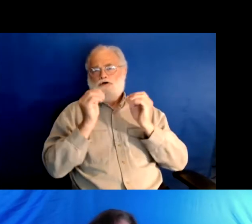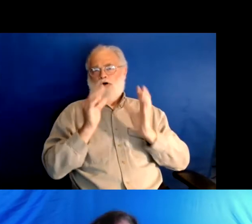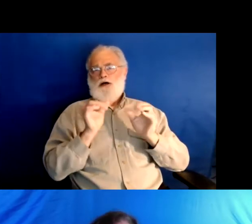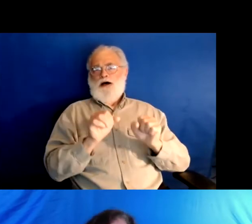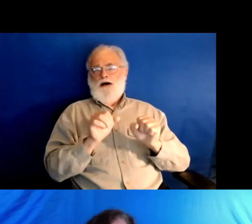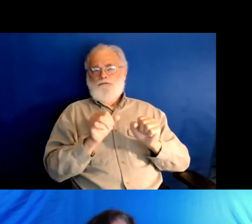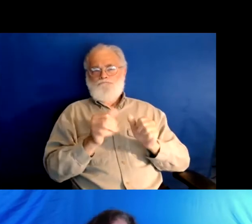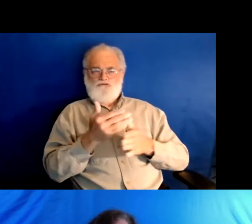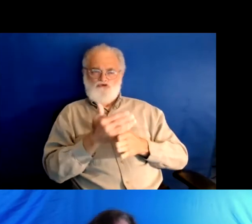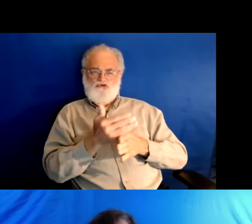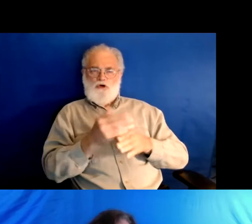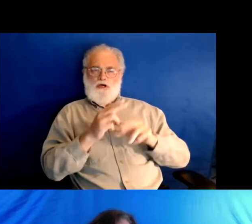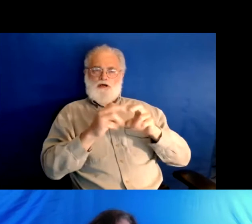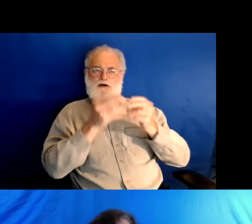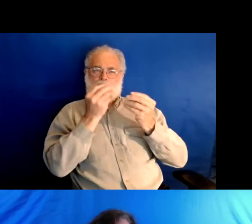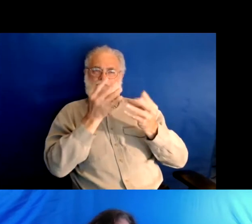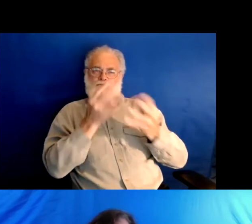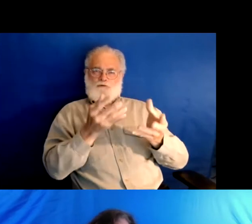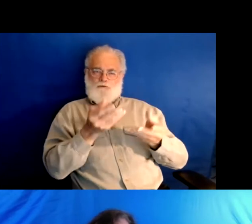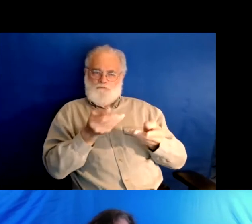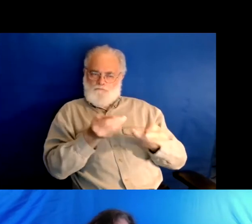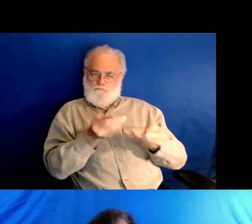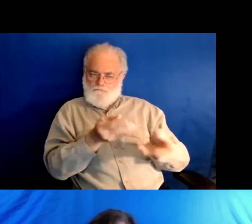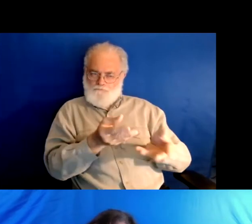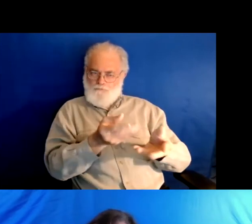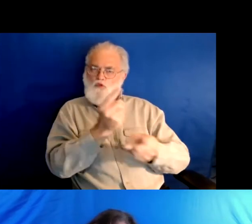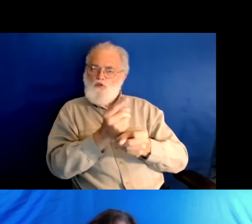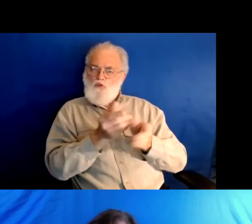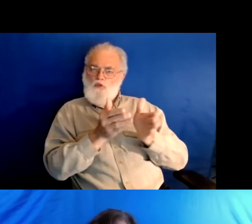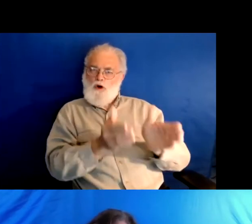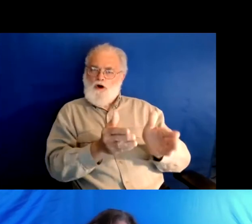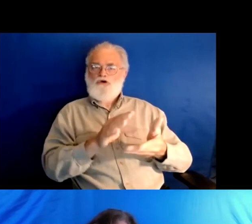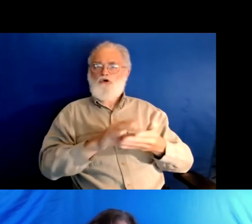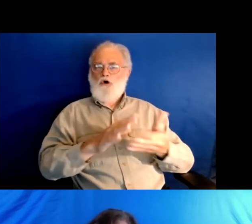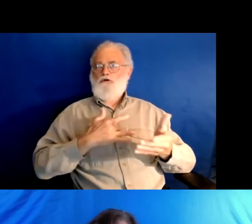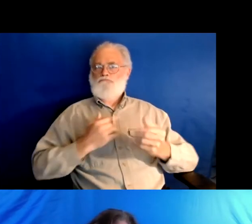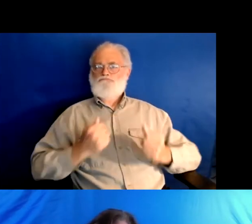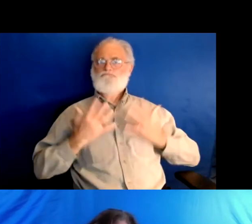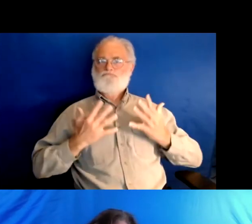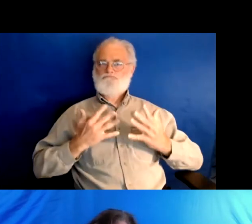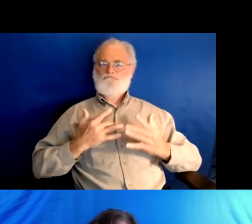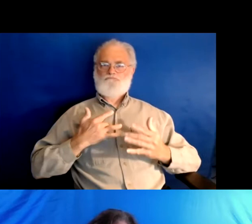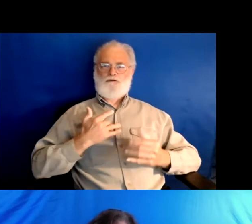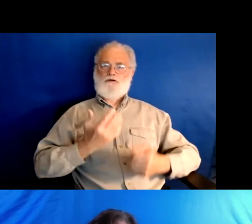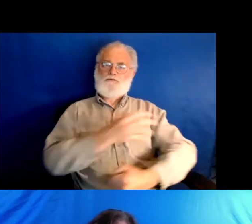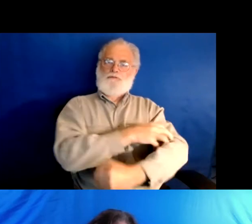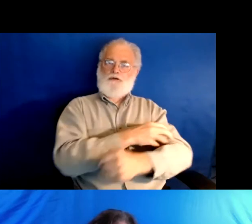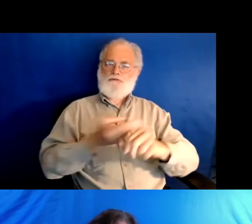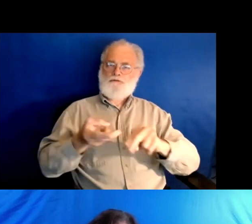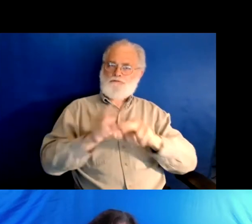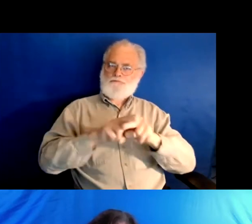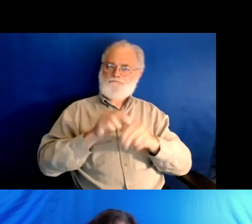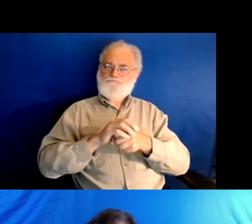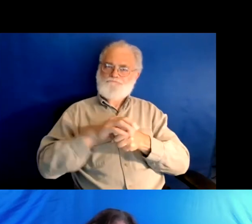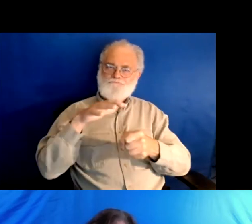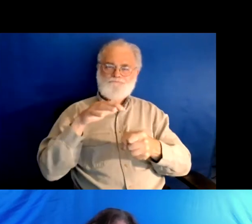data. How the teachers can share that information in the right way so that the students